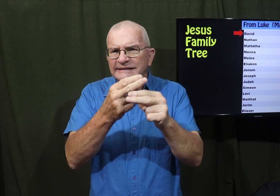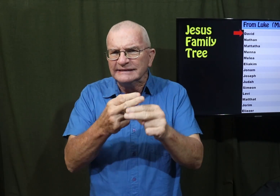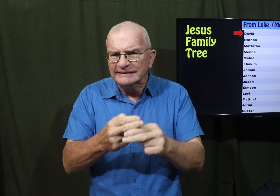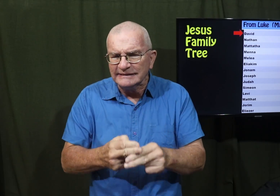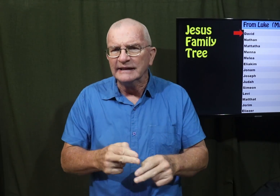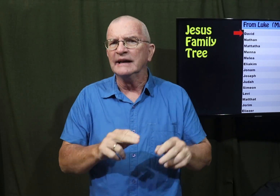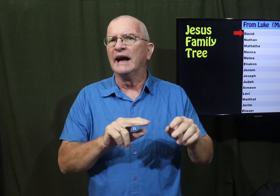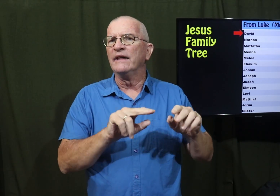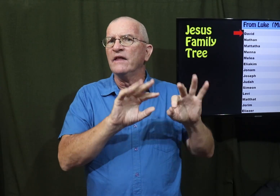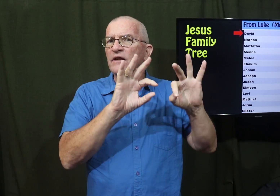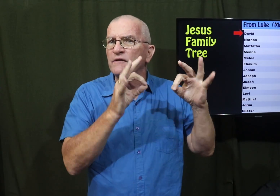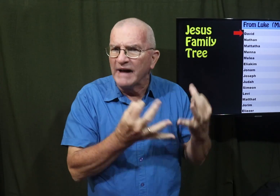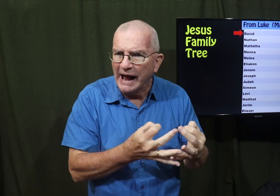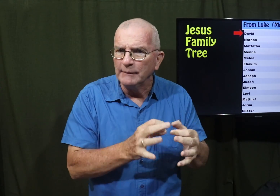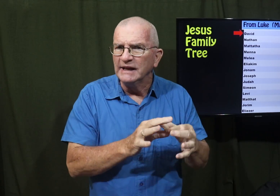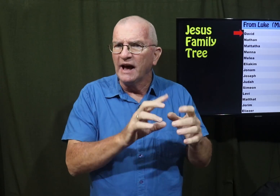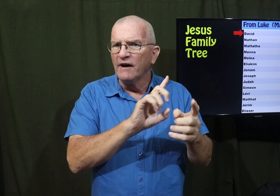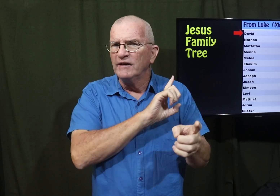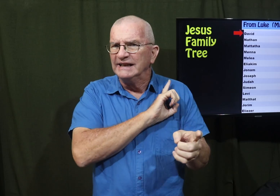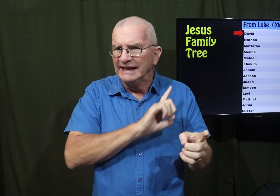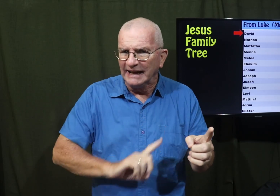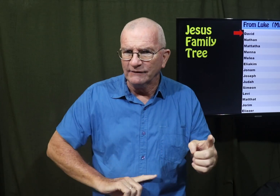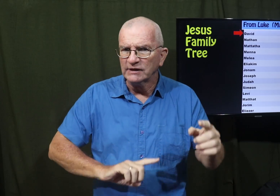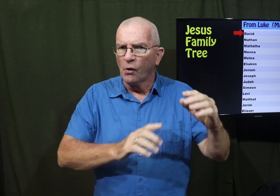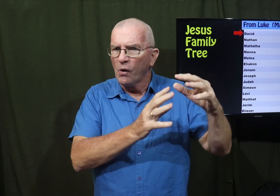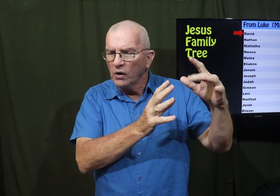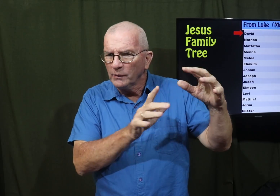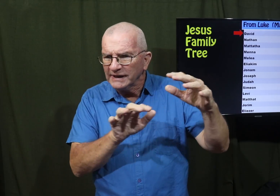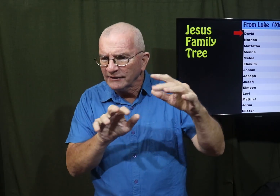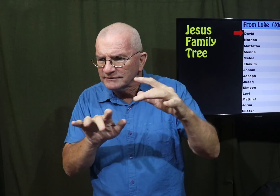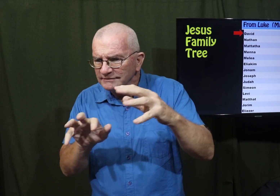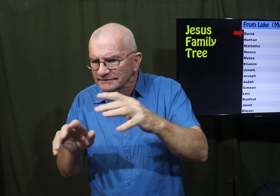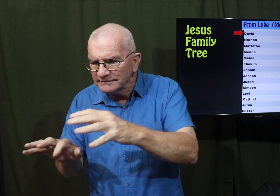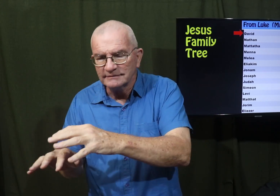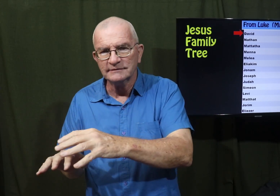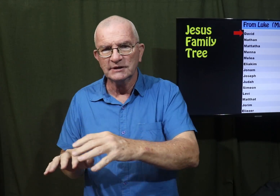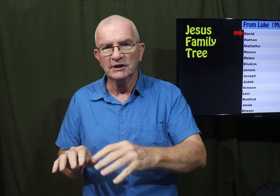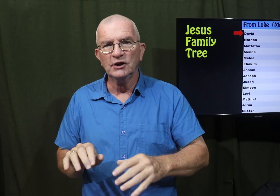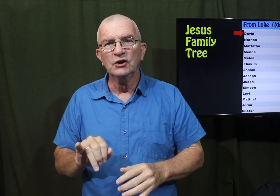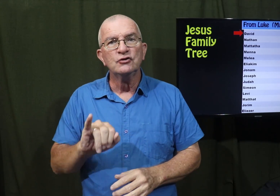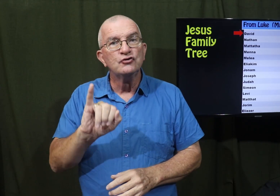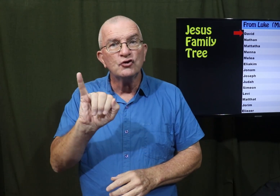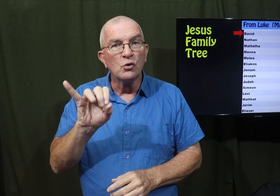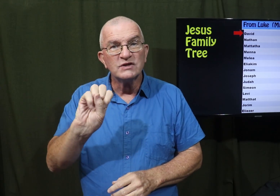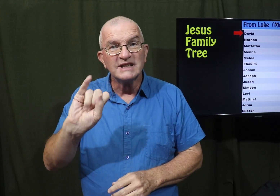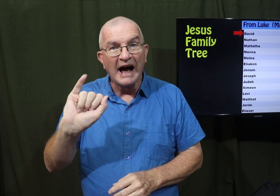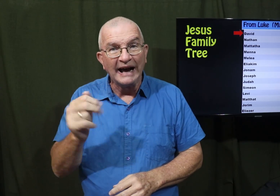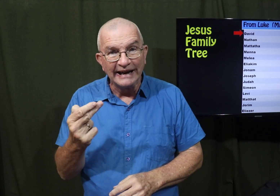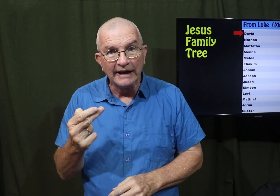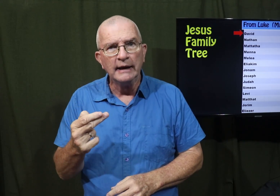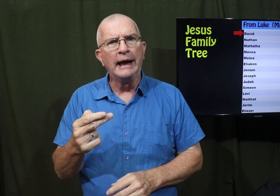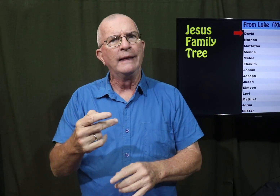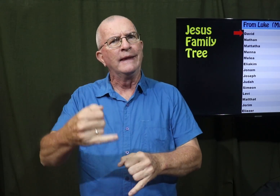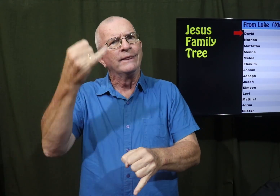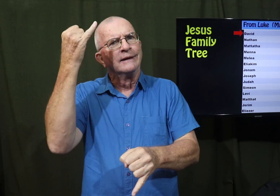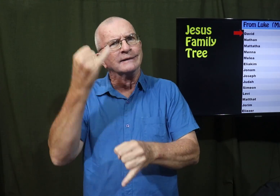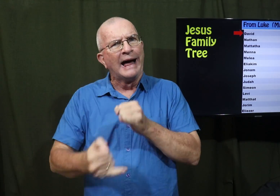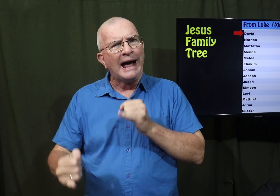Then we have all these names from the family of David all the way down to Josiah